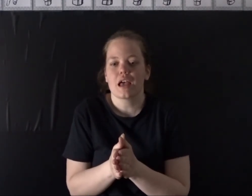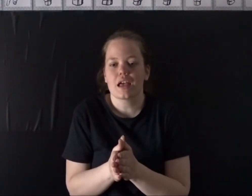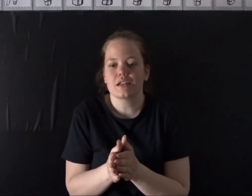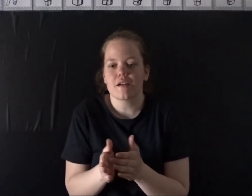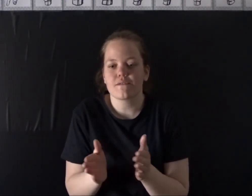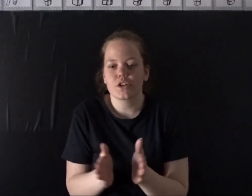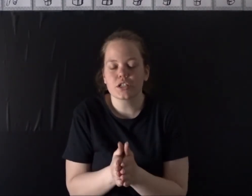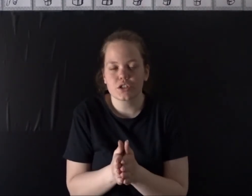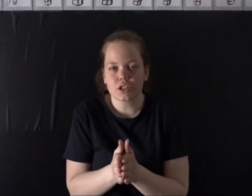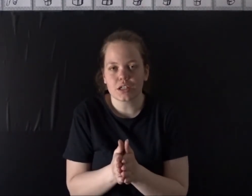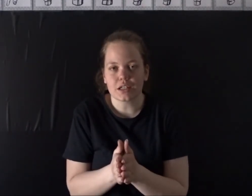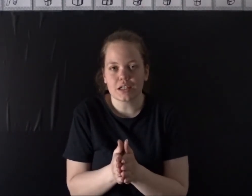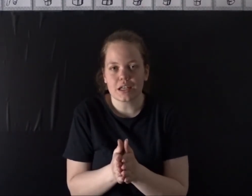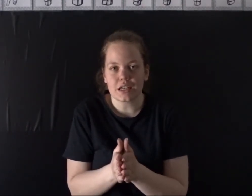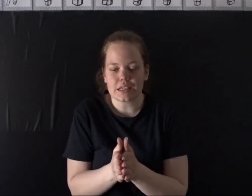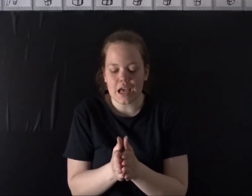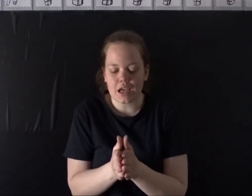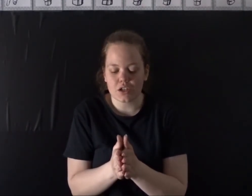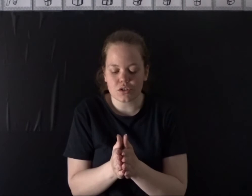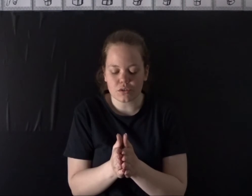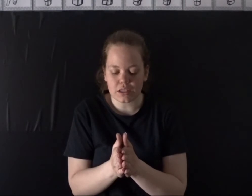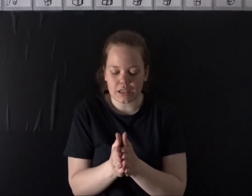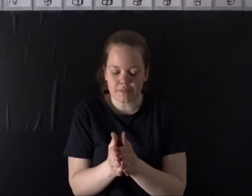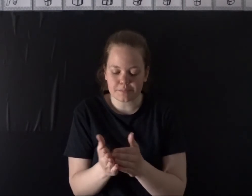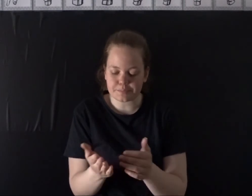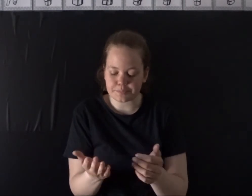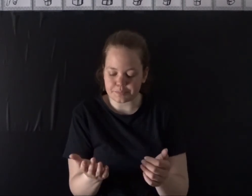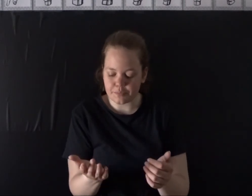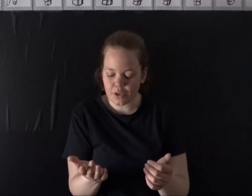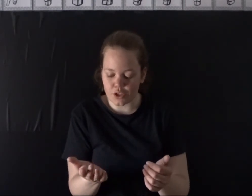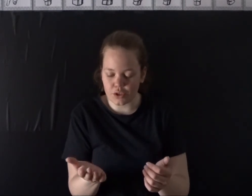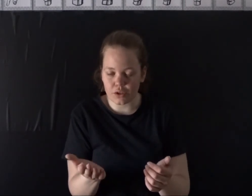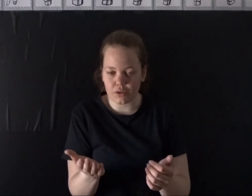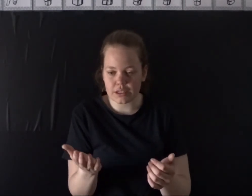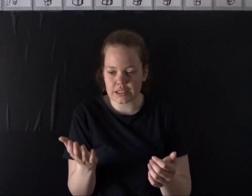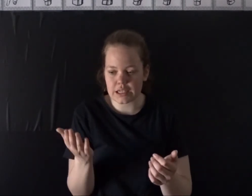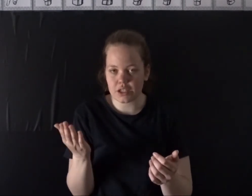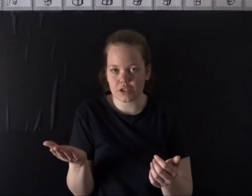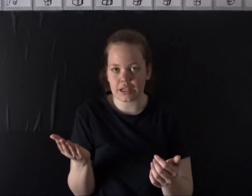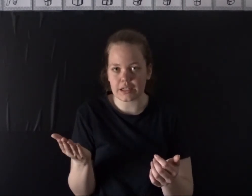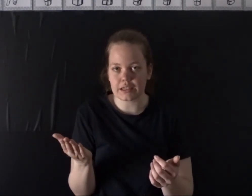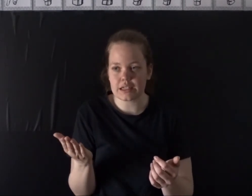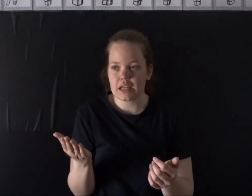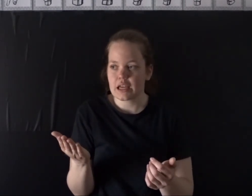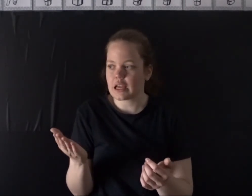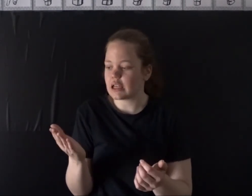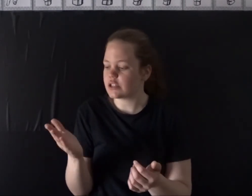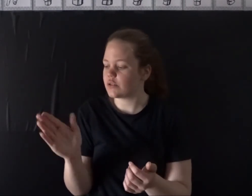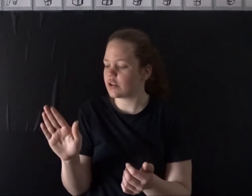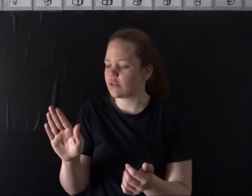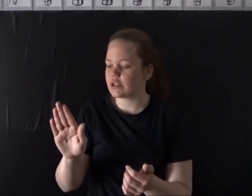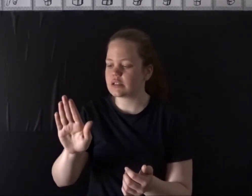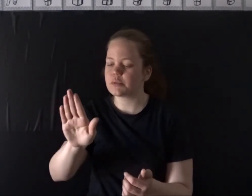And frustrated is actually, you're going to take your hand and you are going to put it